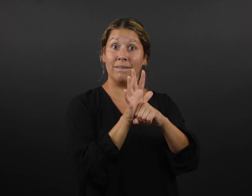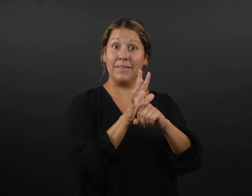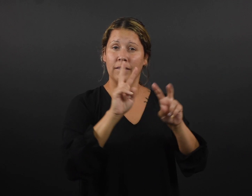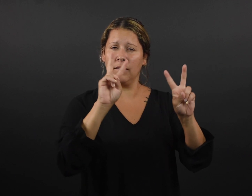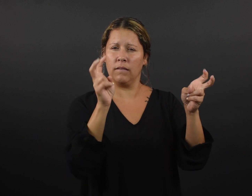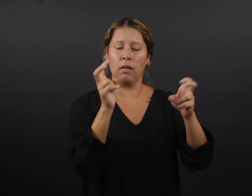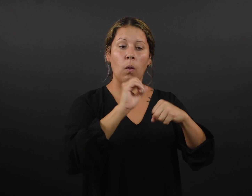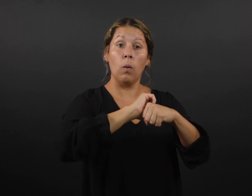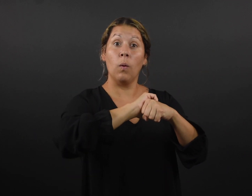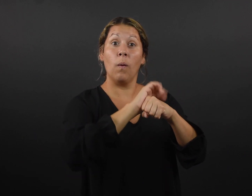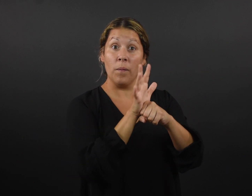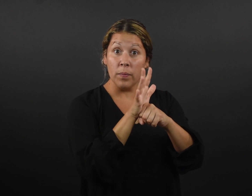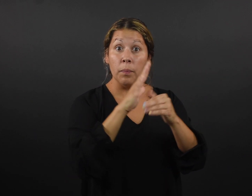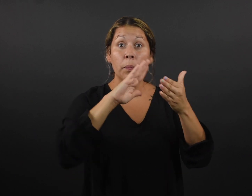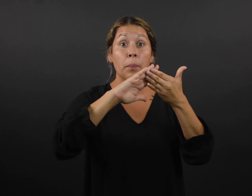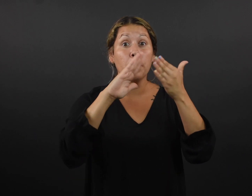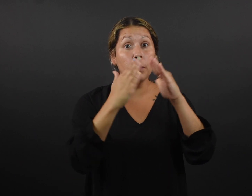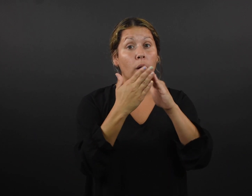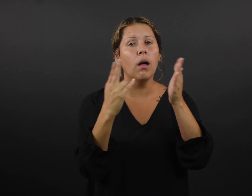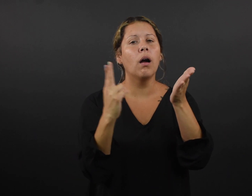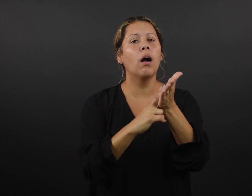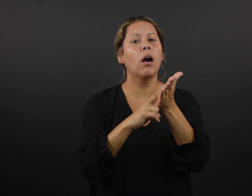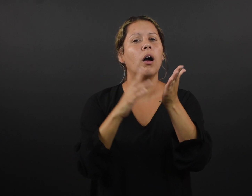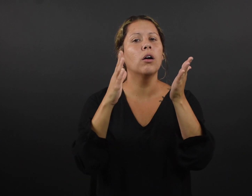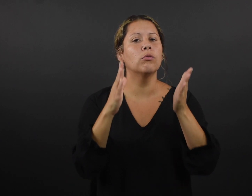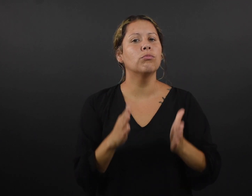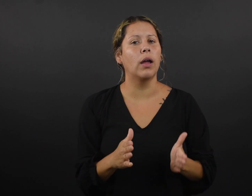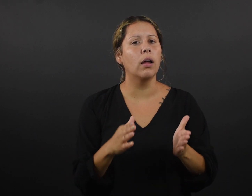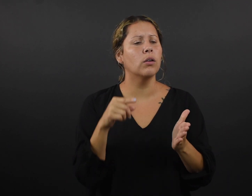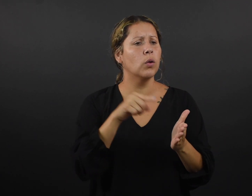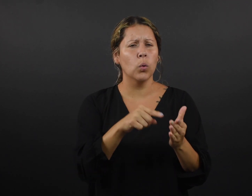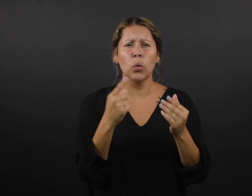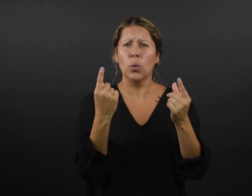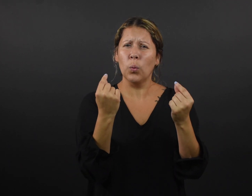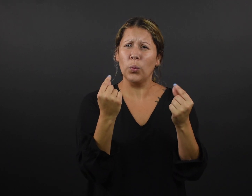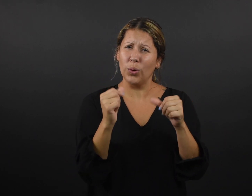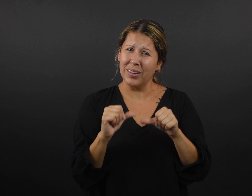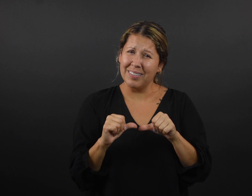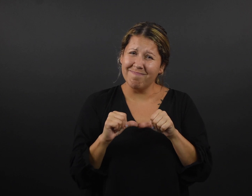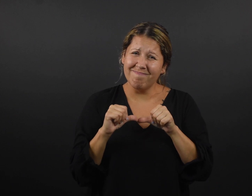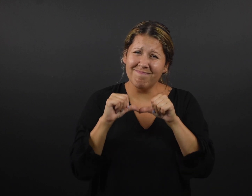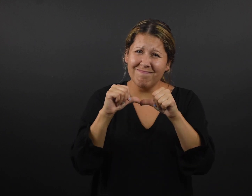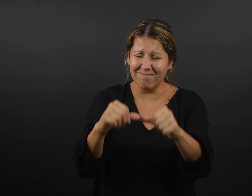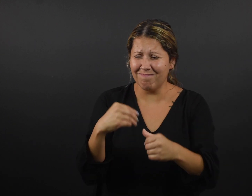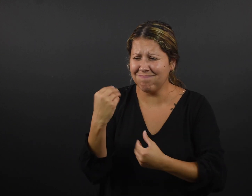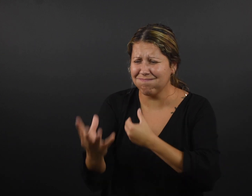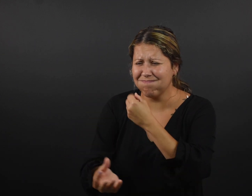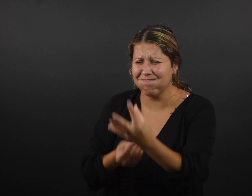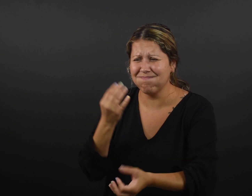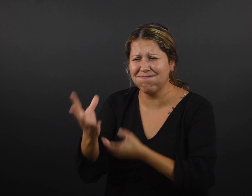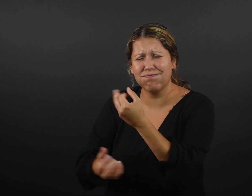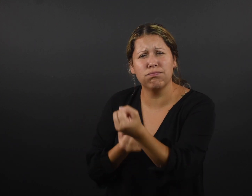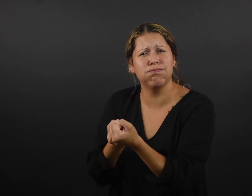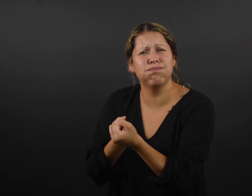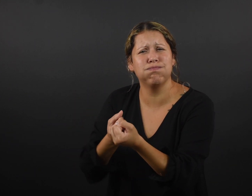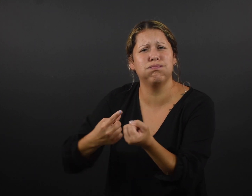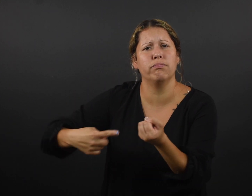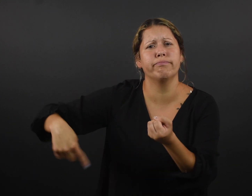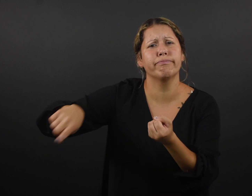cultural responsive lactation and pregnancy support to Indigenous mothers during the